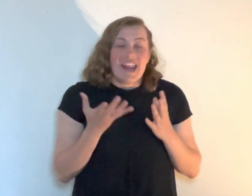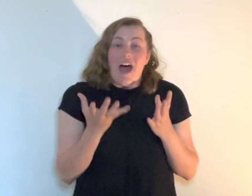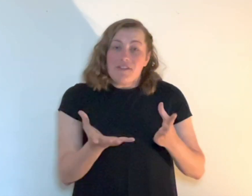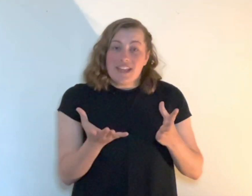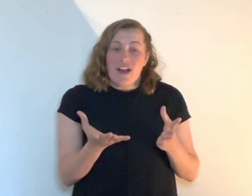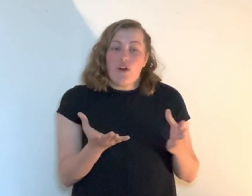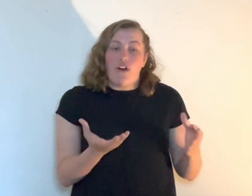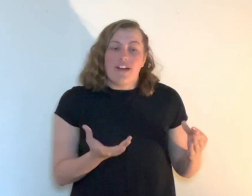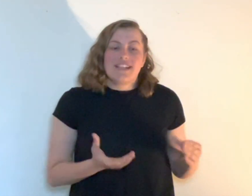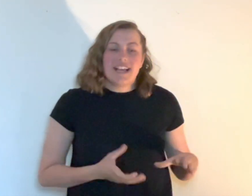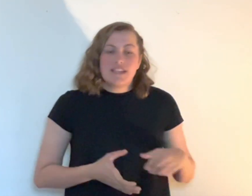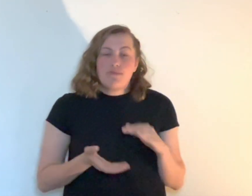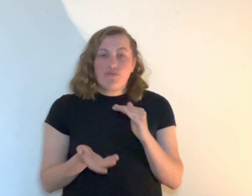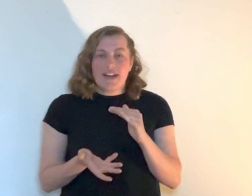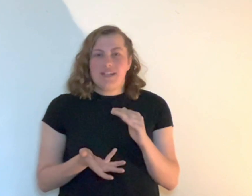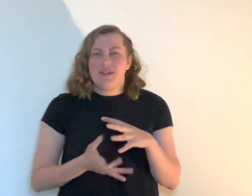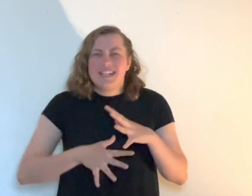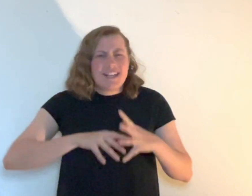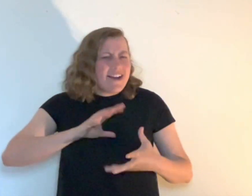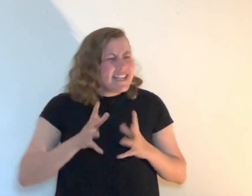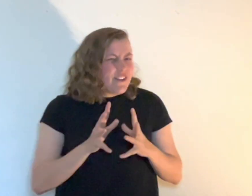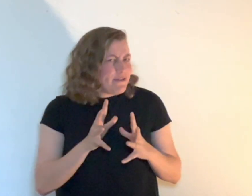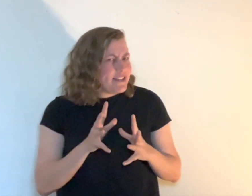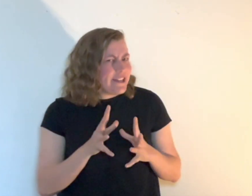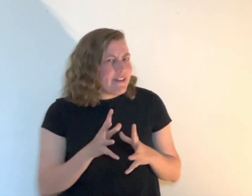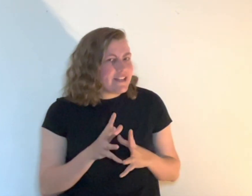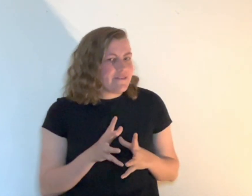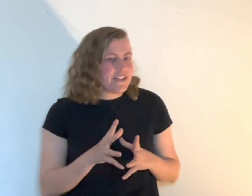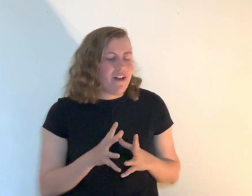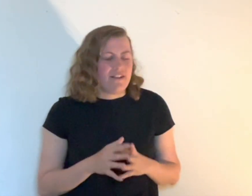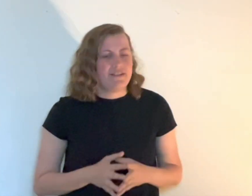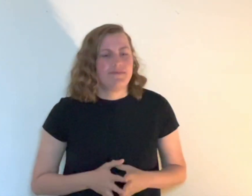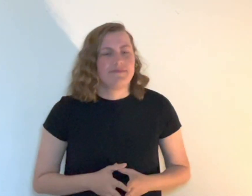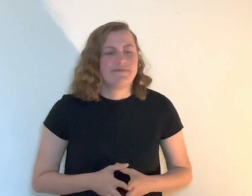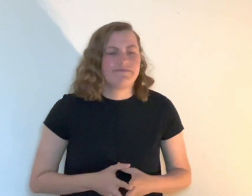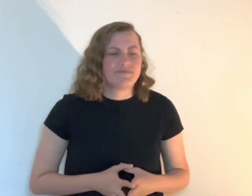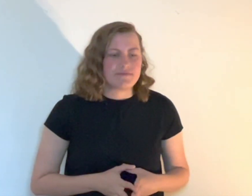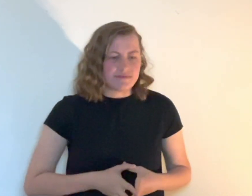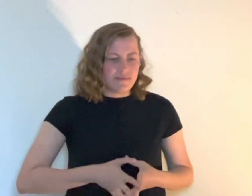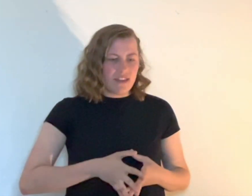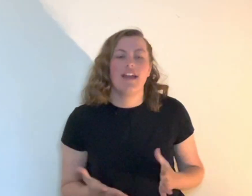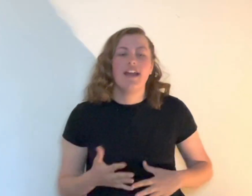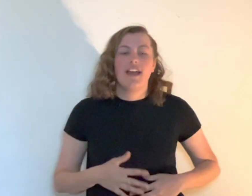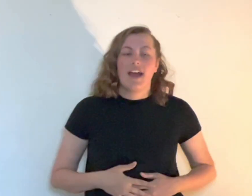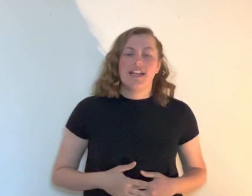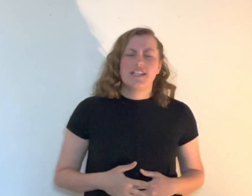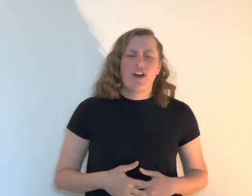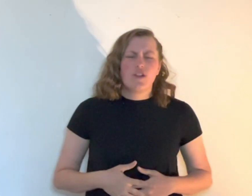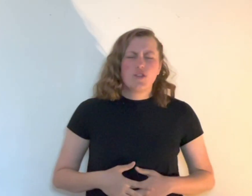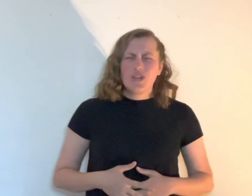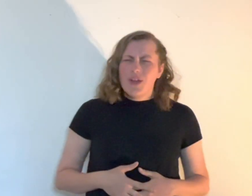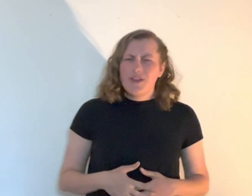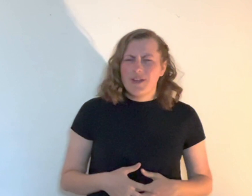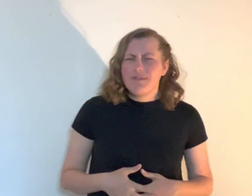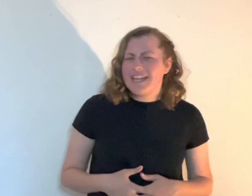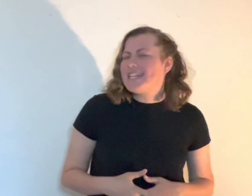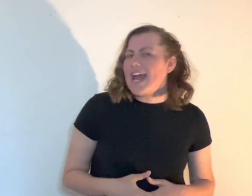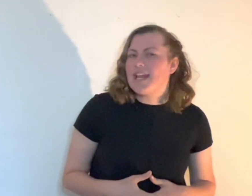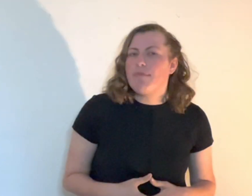after that chorus Is the bridge Which is slightly different to the rest of the song And it starts Do you need anybody?